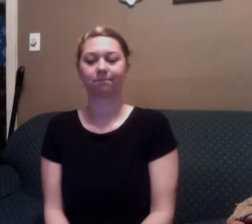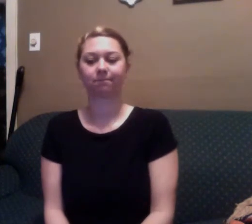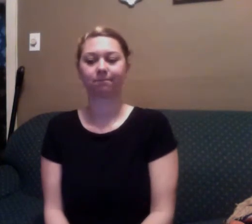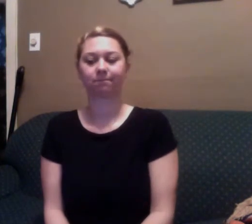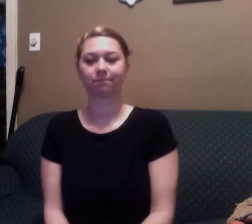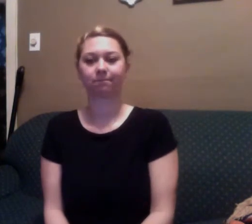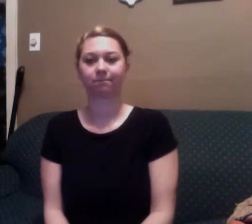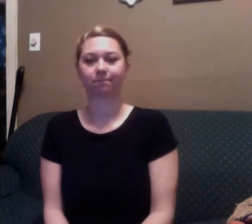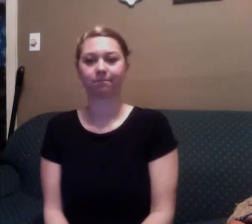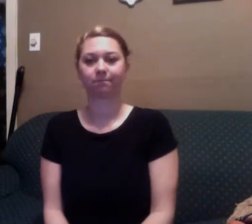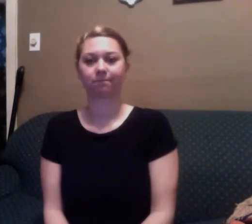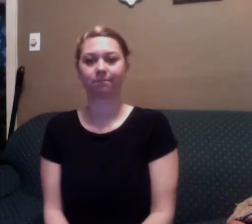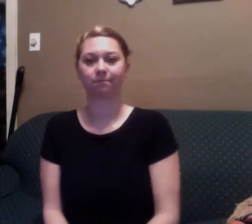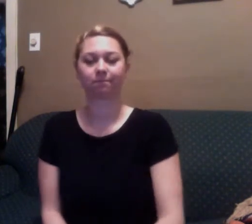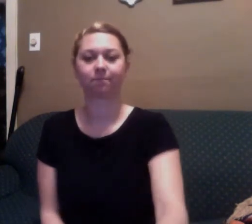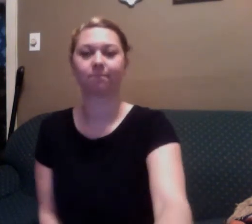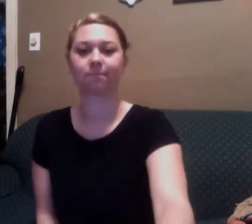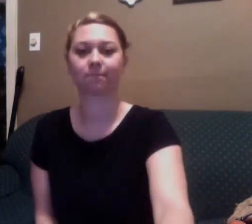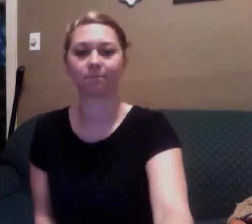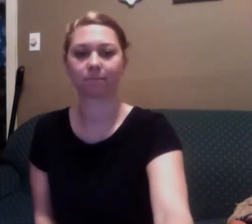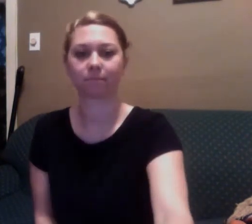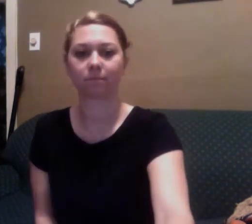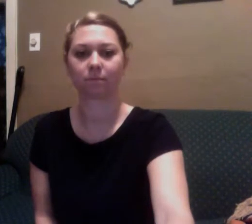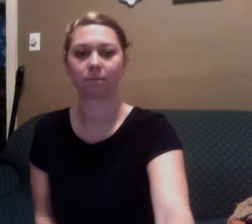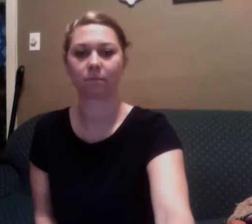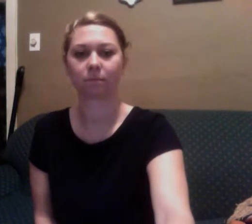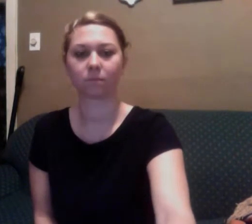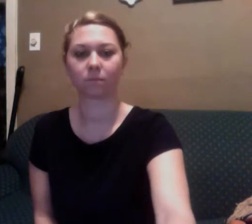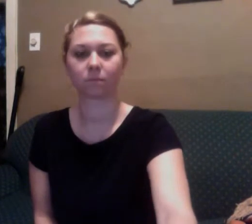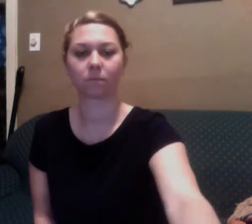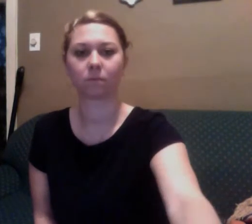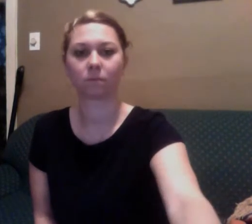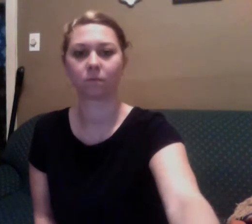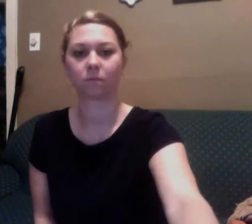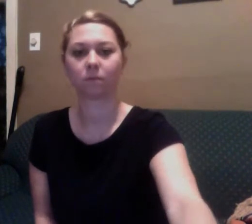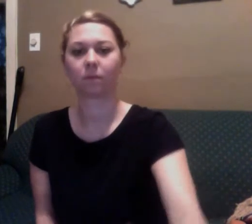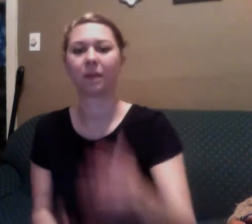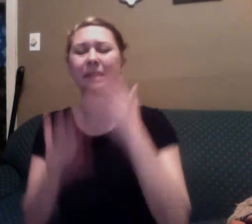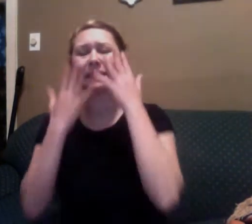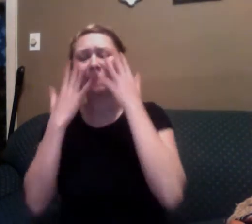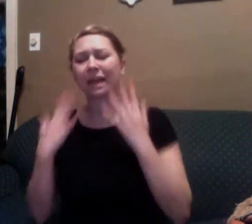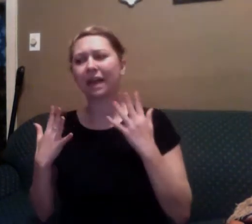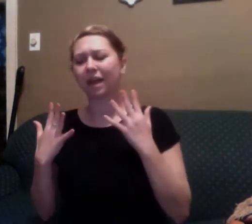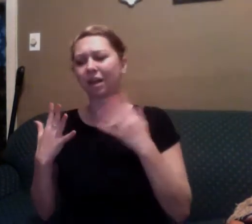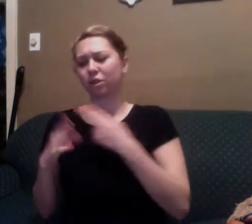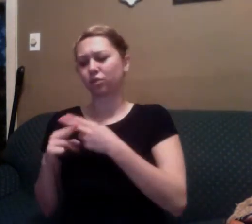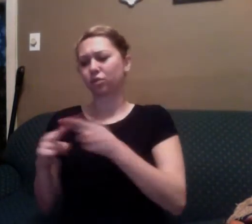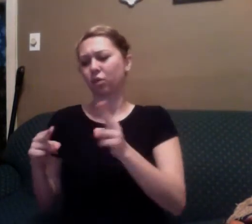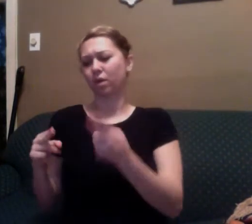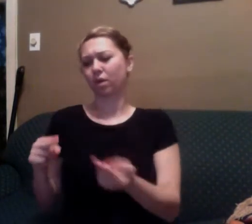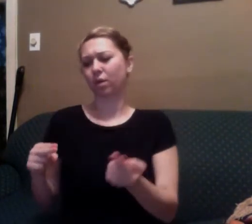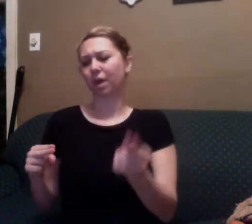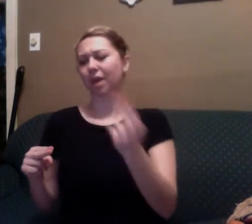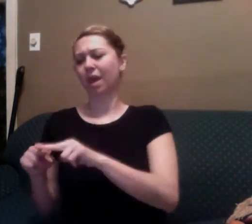obesity. Sadly, a temporary weight gain can become permanent. If you stay at a high weight for